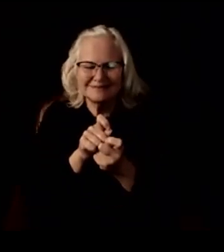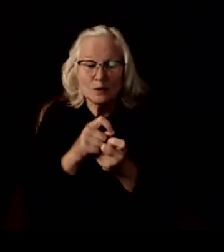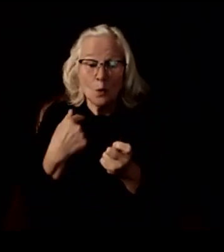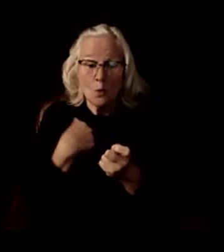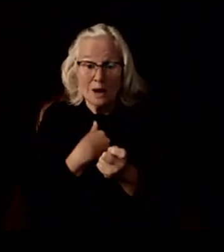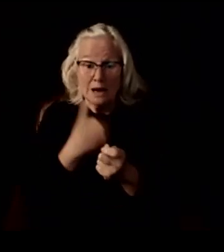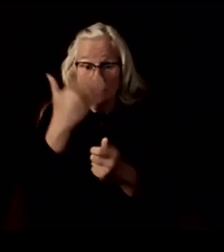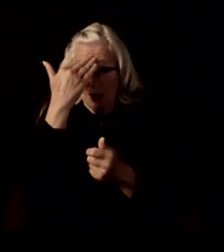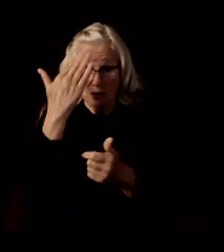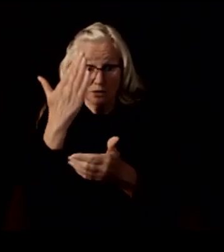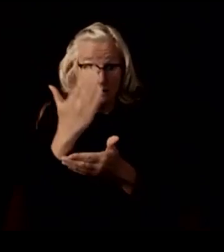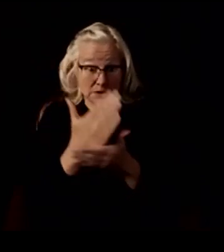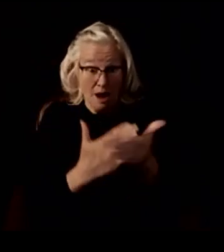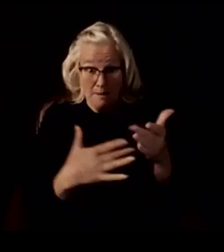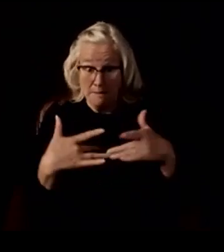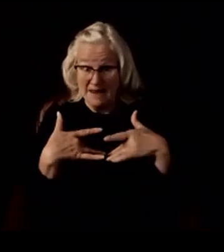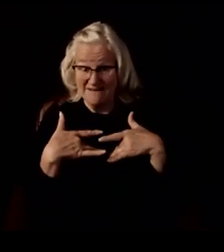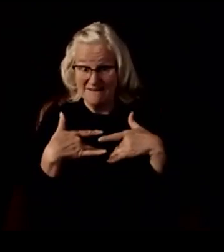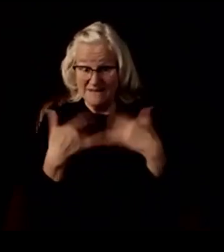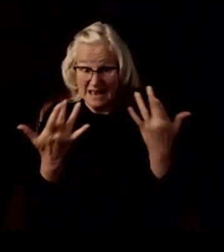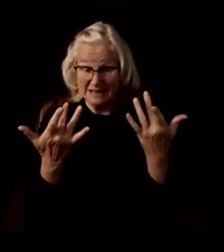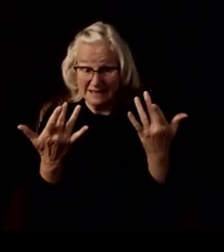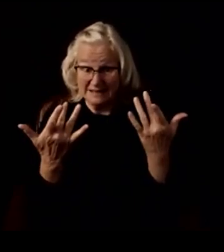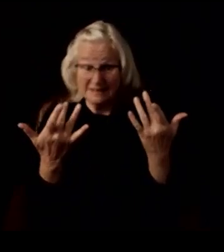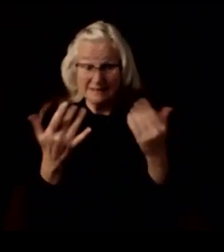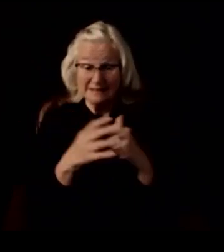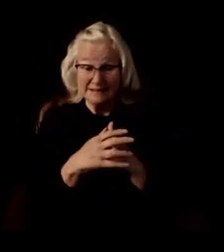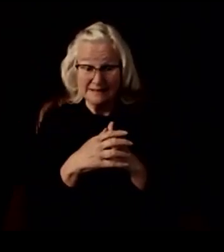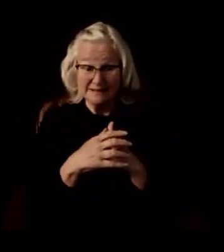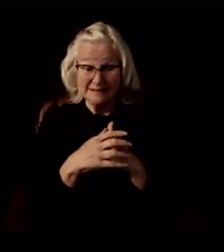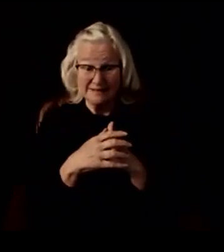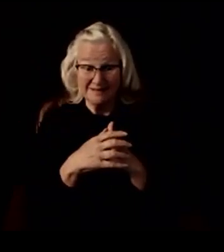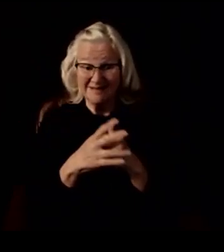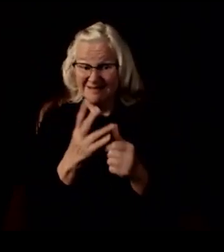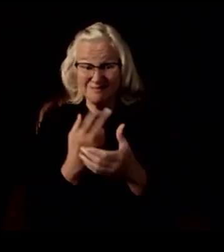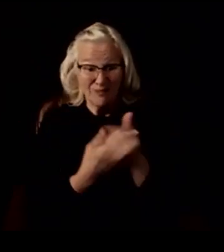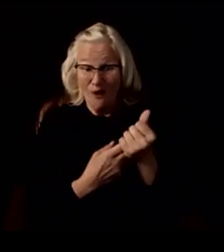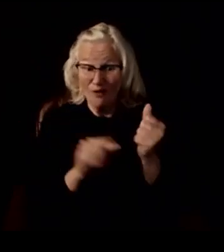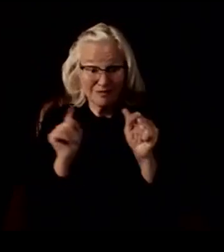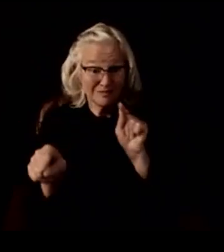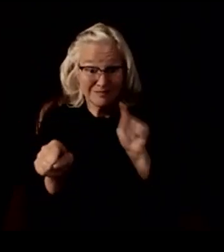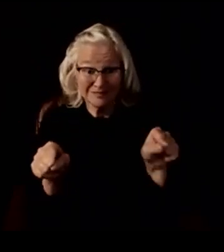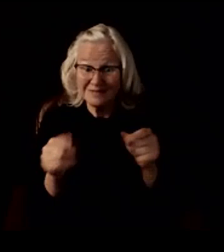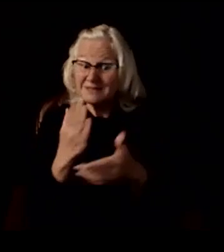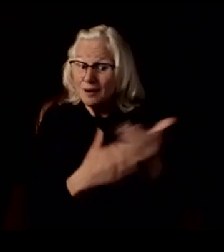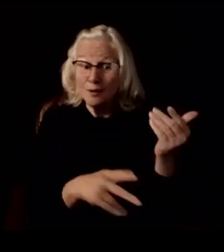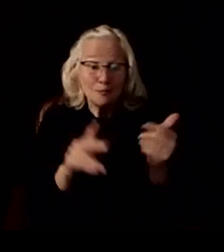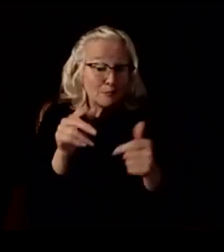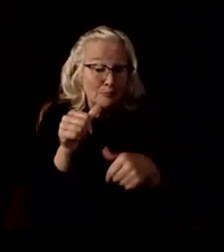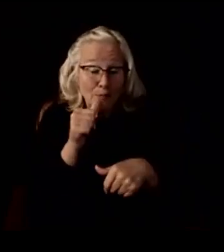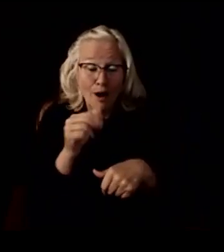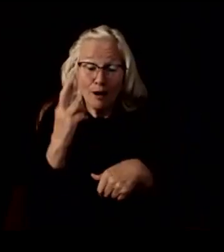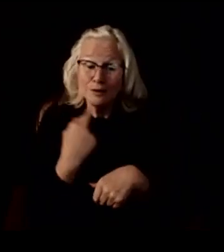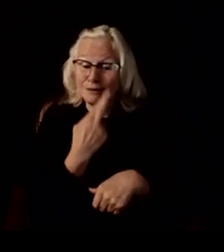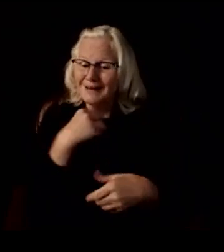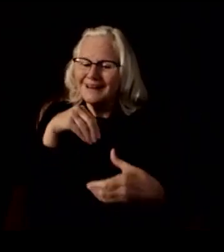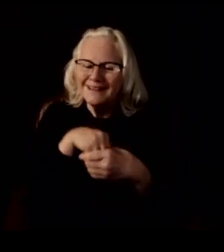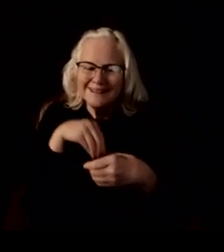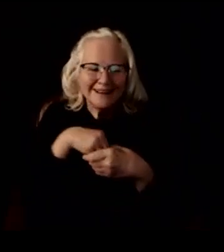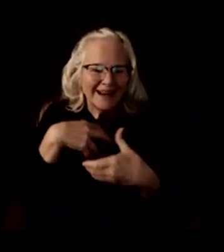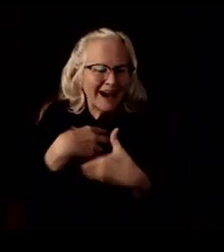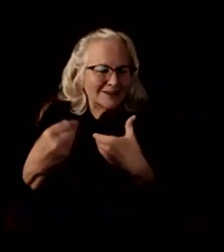go both ways. So, for instance, some bars and restaurants have both indoor and outdoor seating.